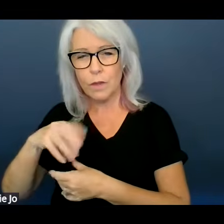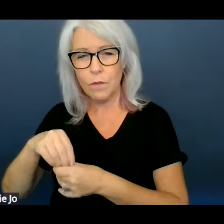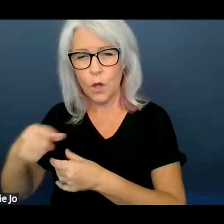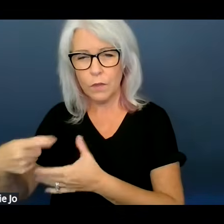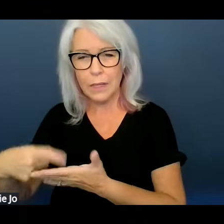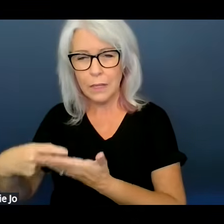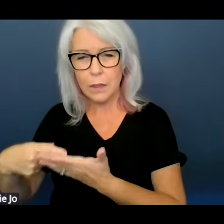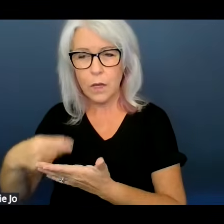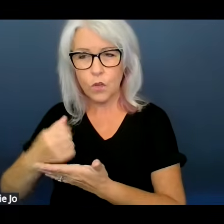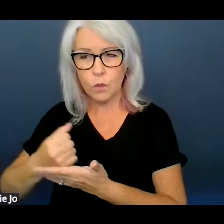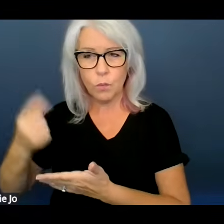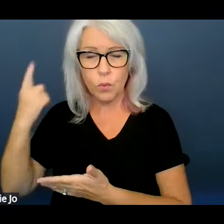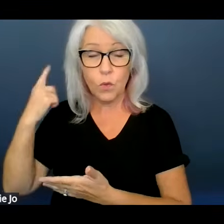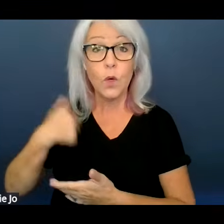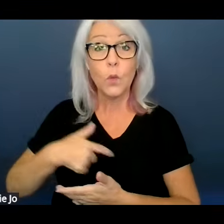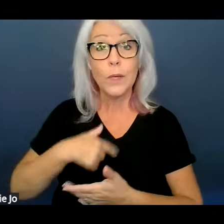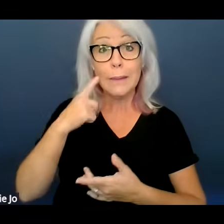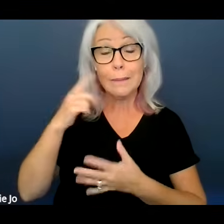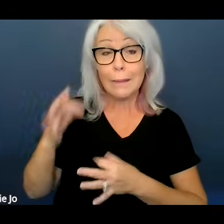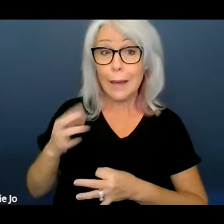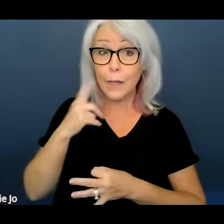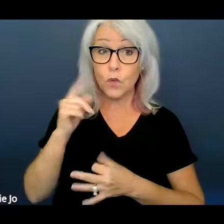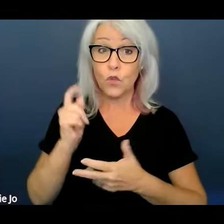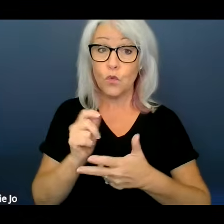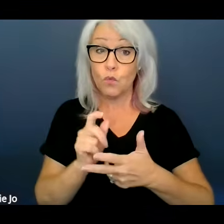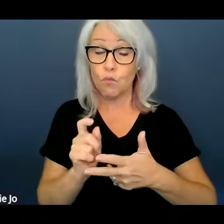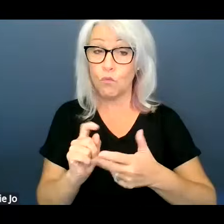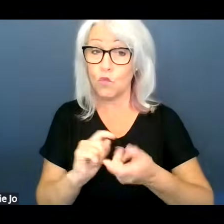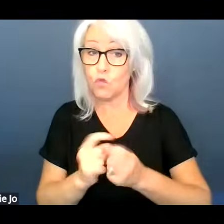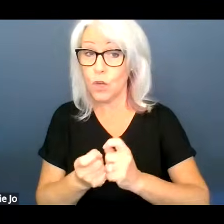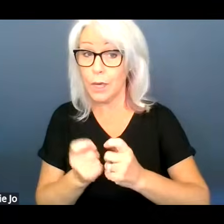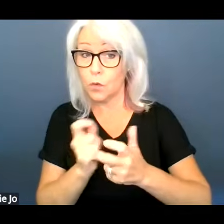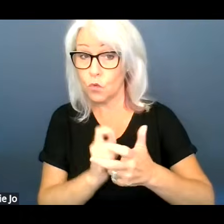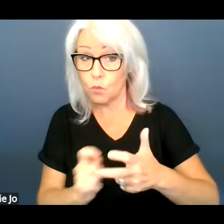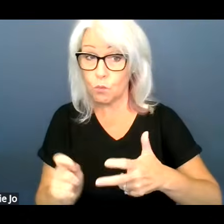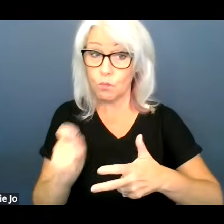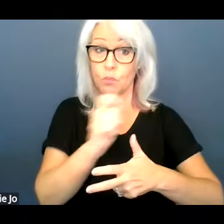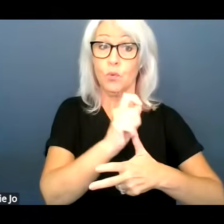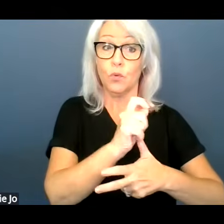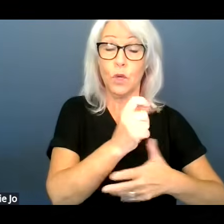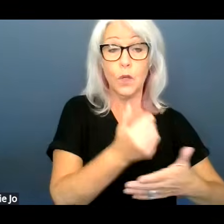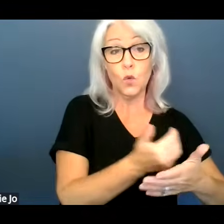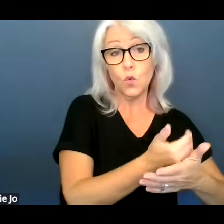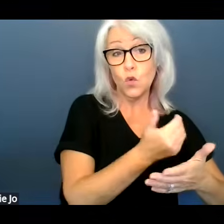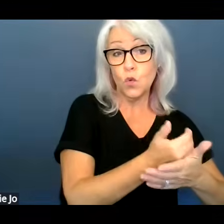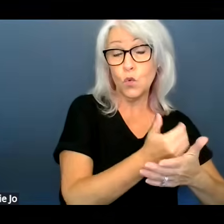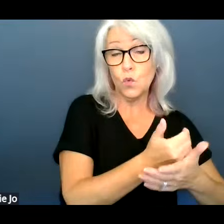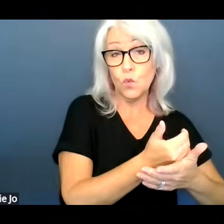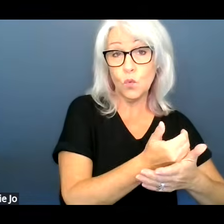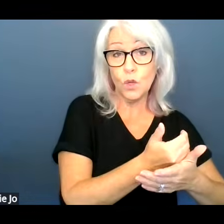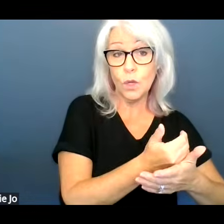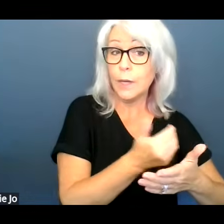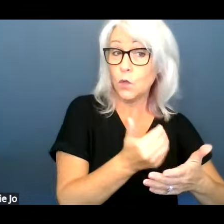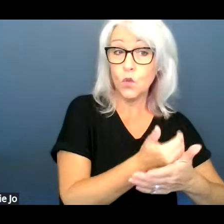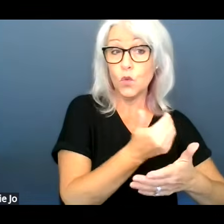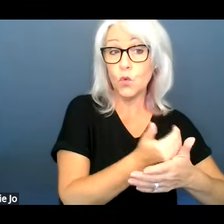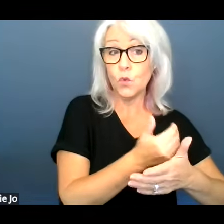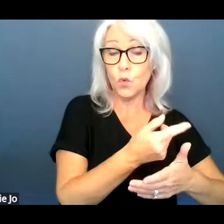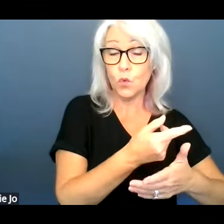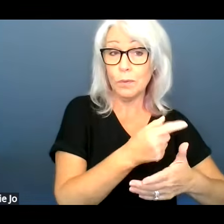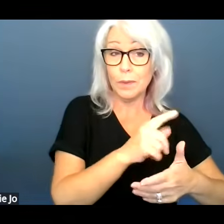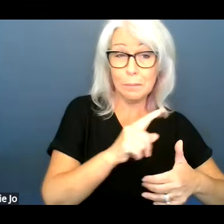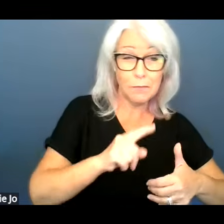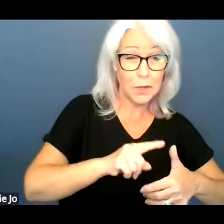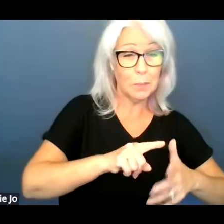was to shift them, to put them kind of the new contribution right up front. Contribution restriction is new, versus the